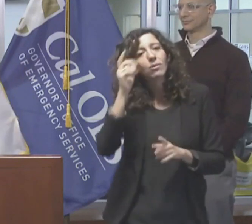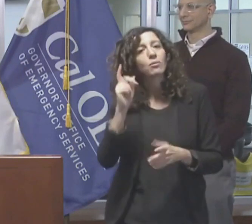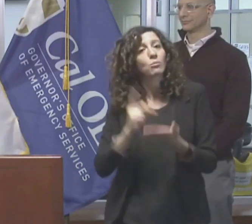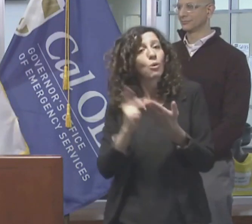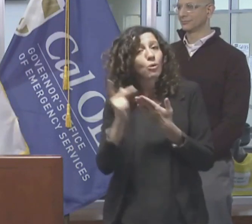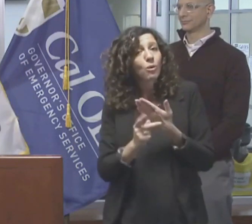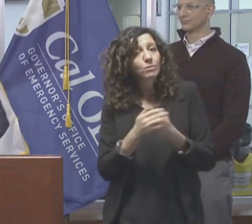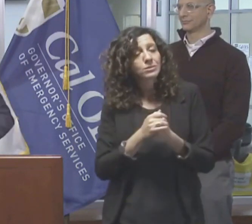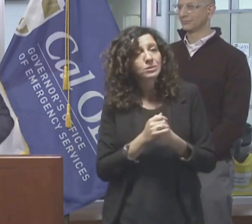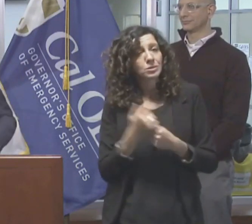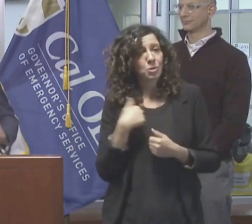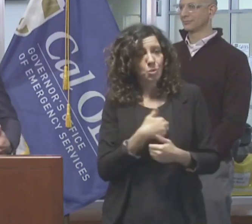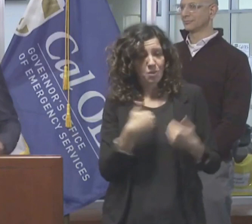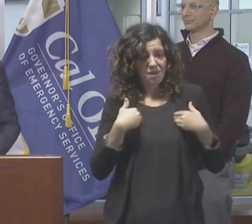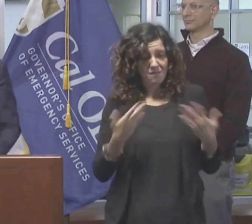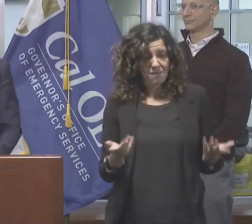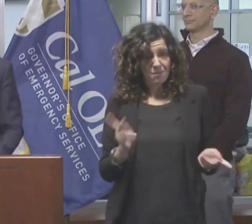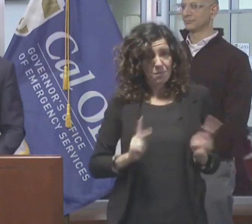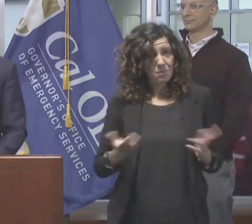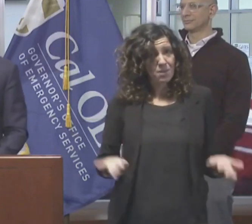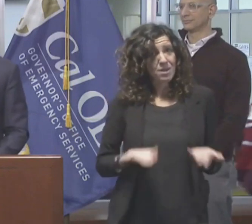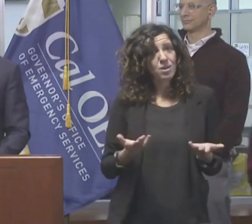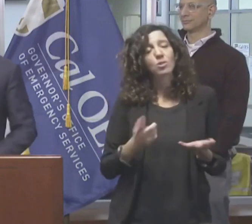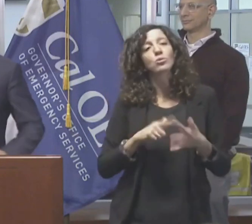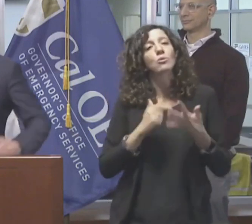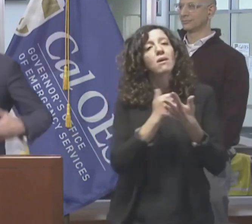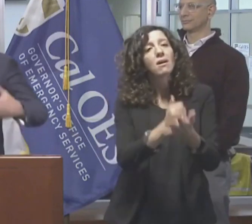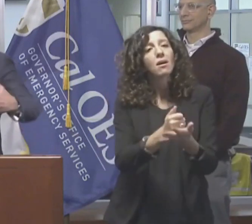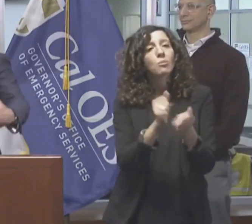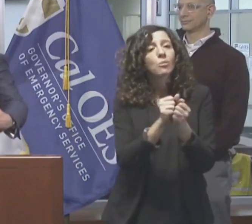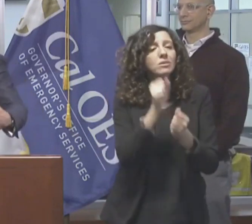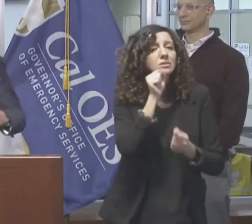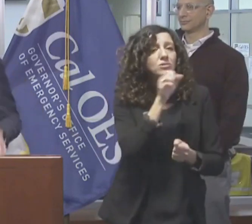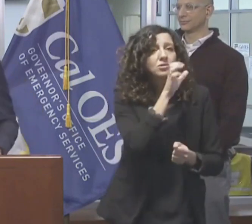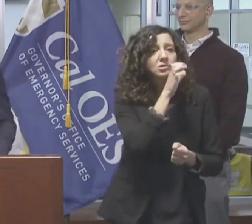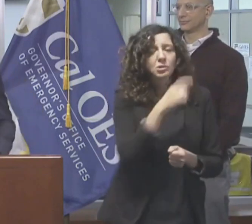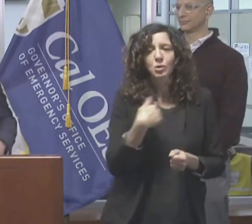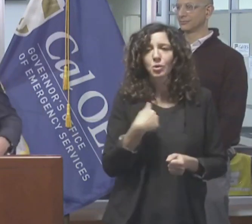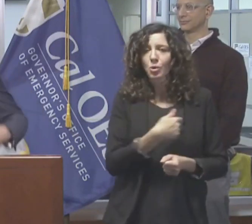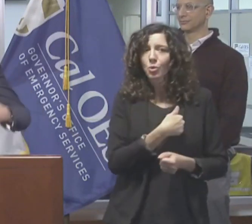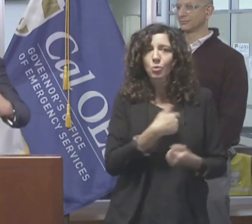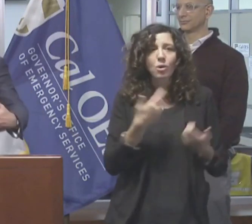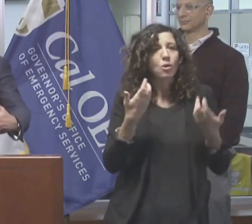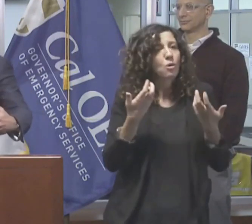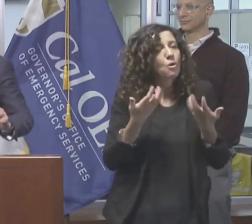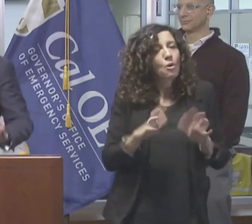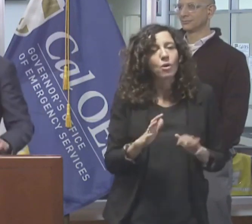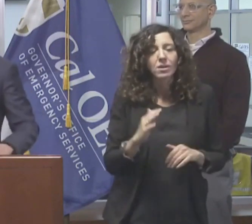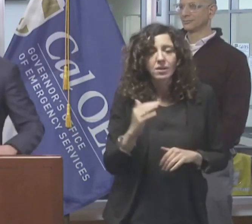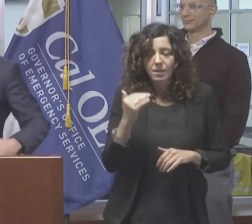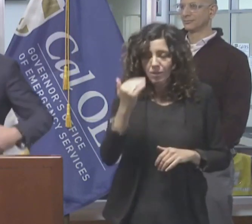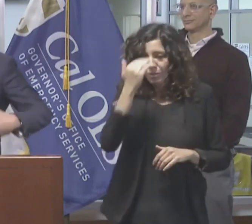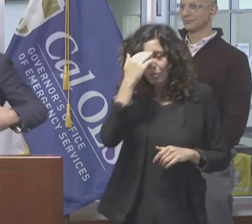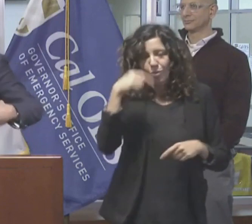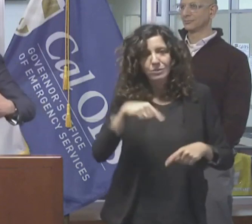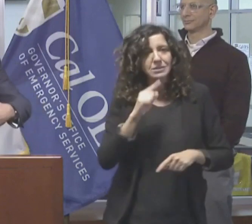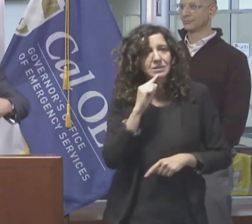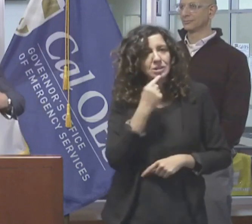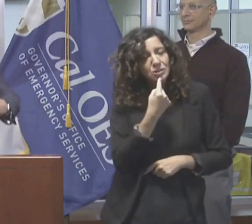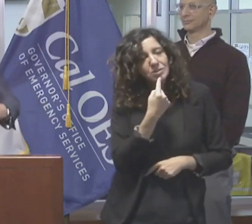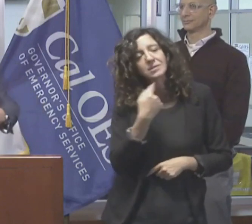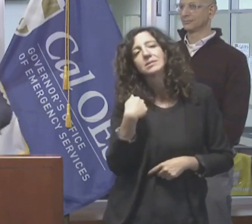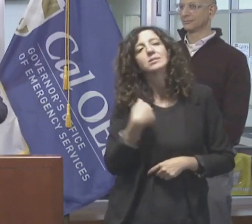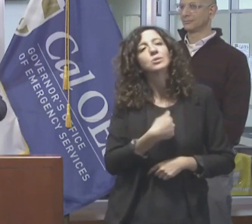the social safety net and those services for our seniors. We didn't walk into this lightly. We're not reacting to this. We've been leaning into